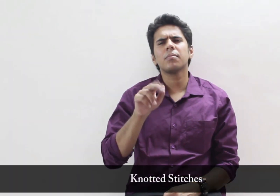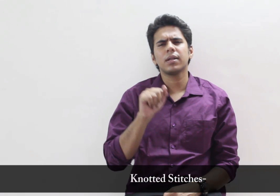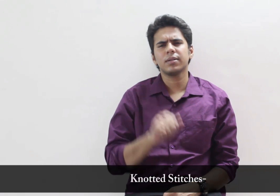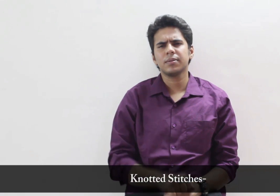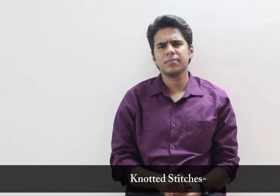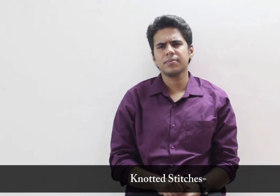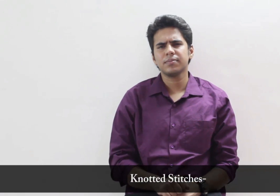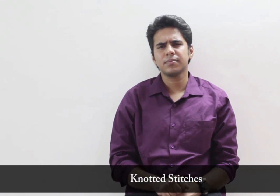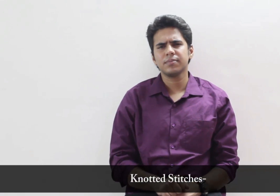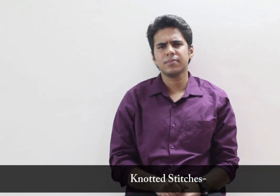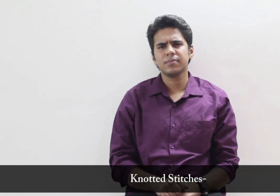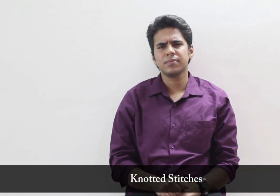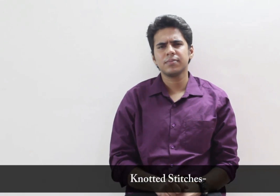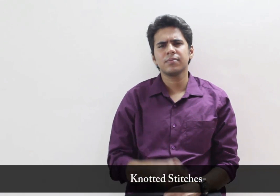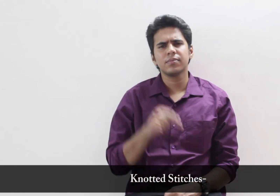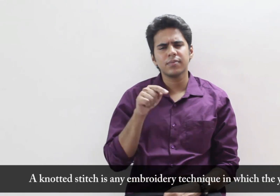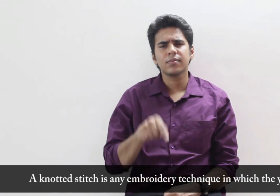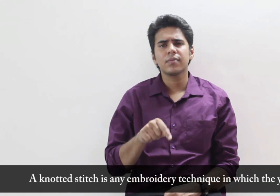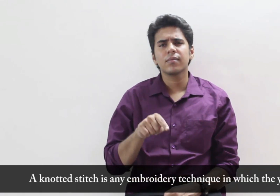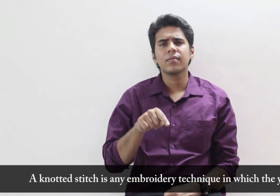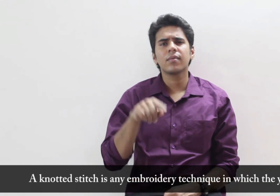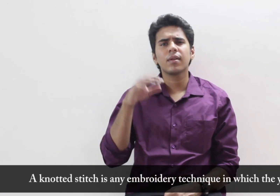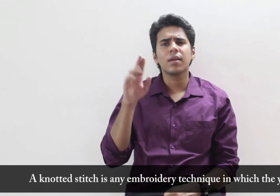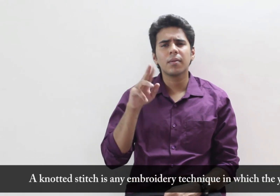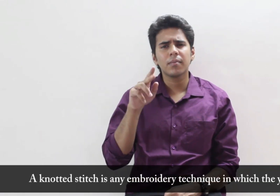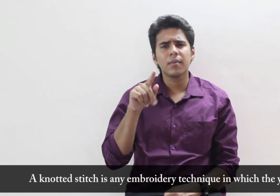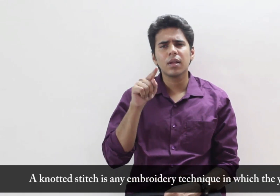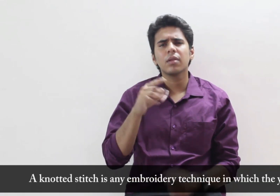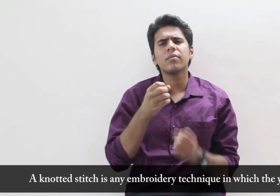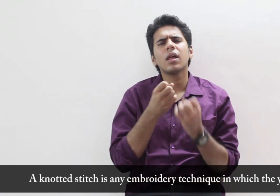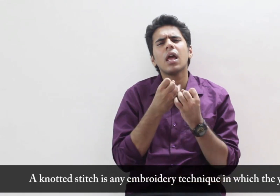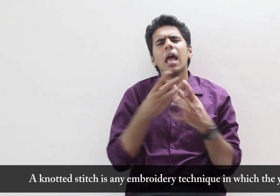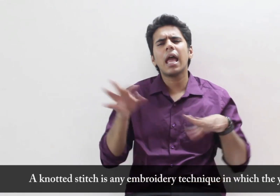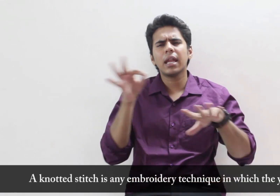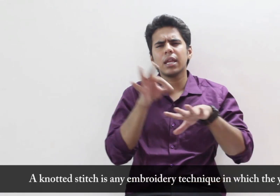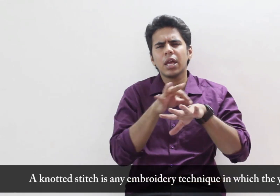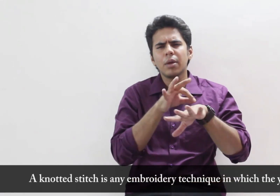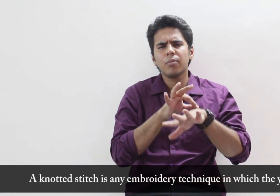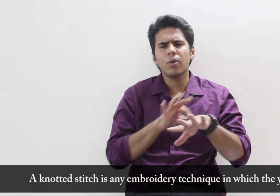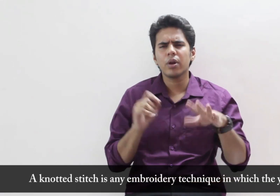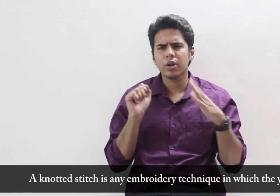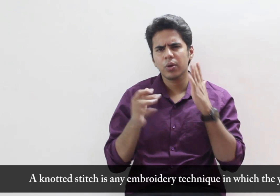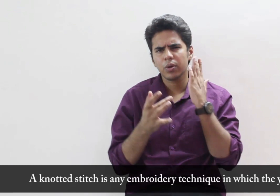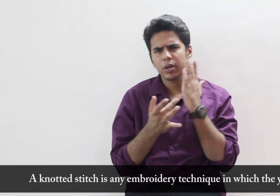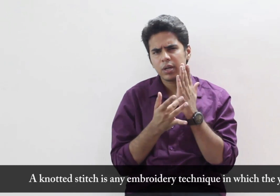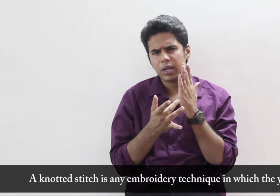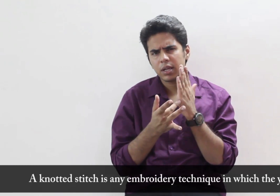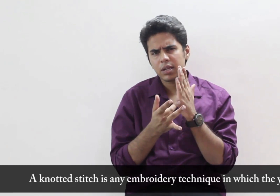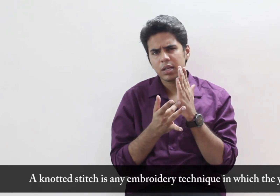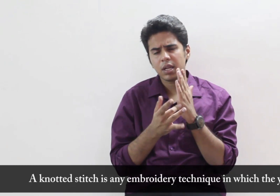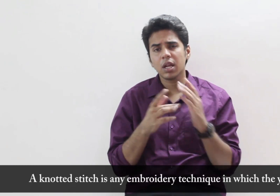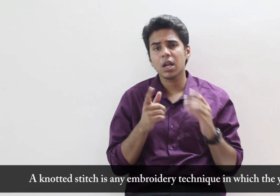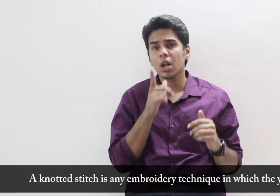Knotted stitches. A knotted stitch is an embroidery technique in which the yarn or